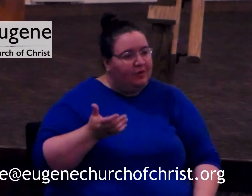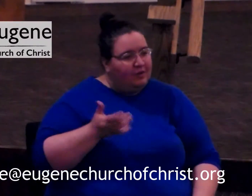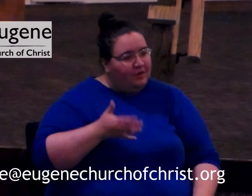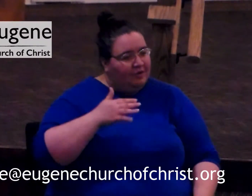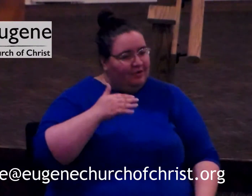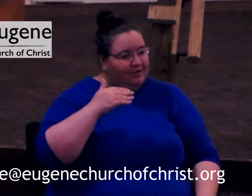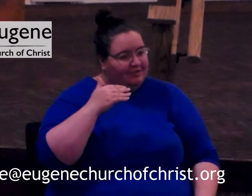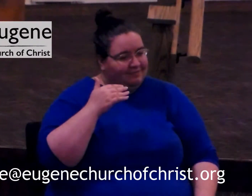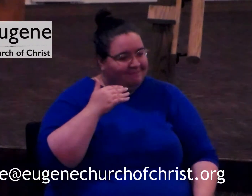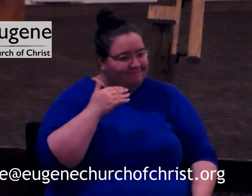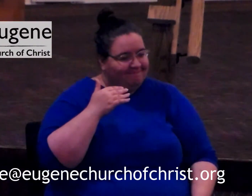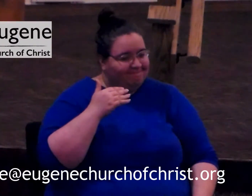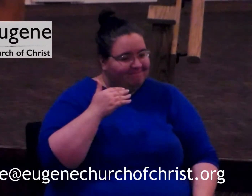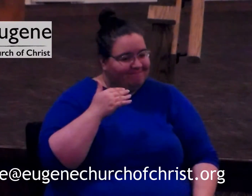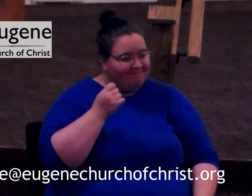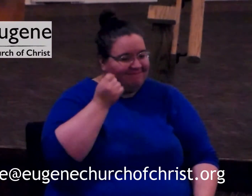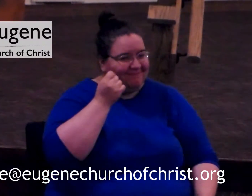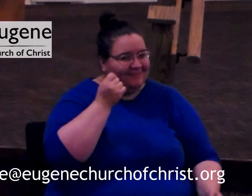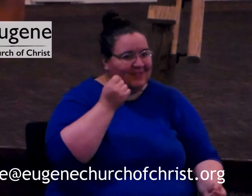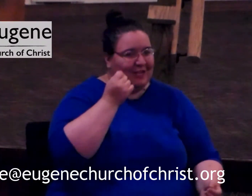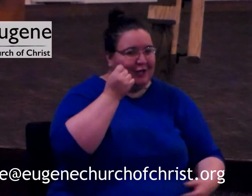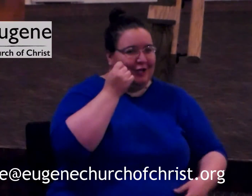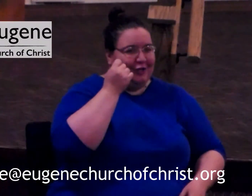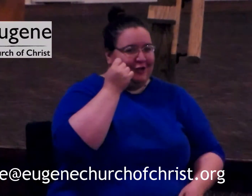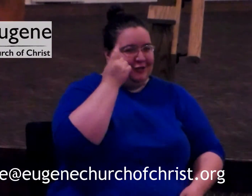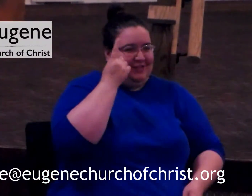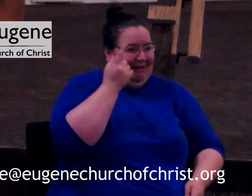died is now alive sitting at supper with you?